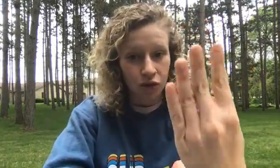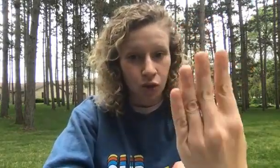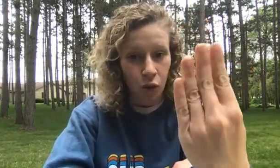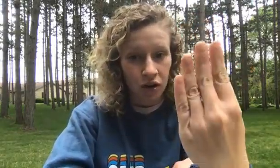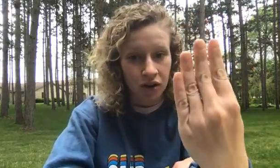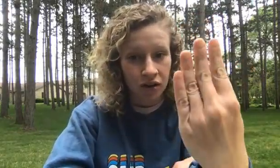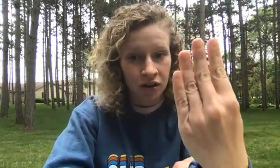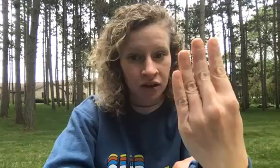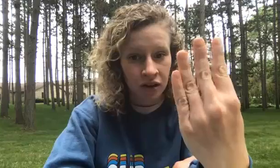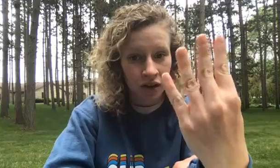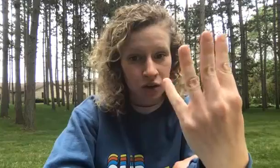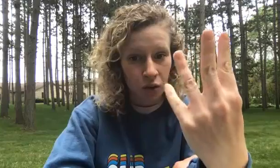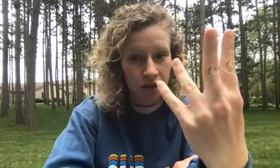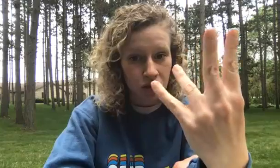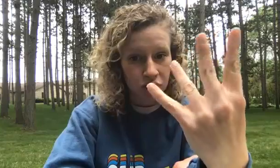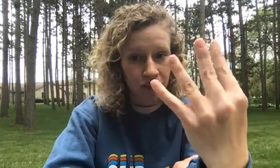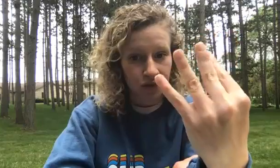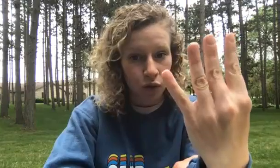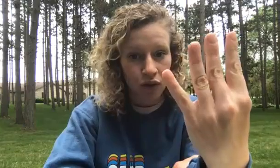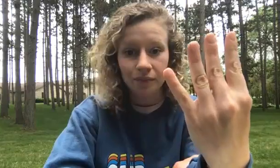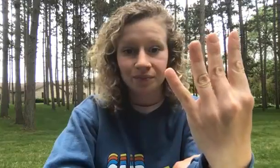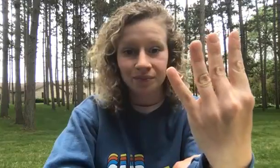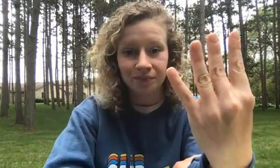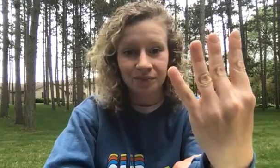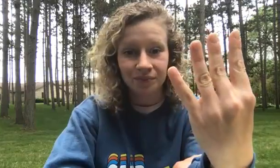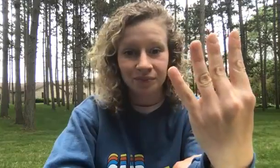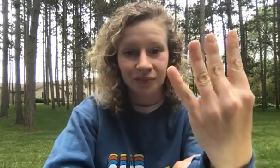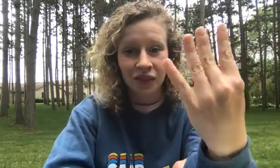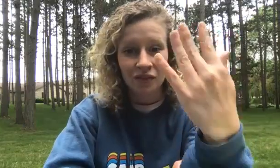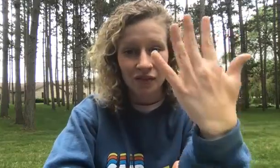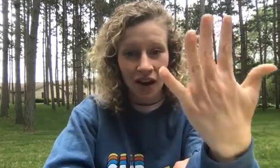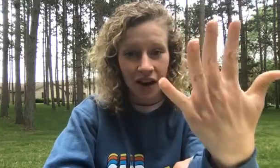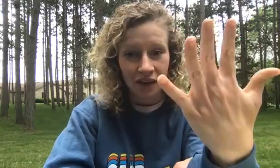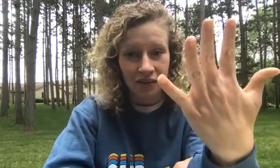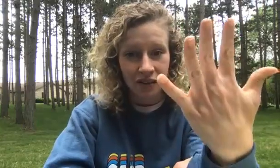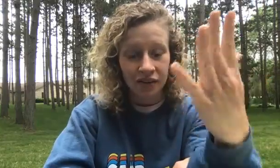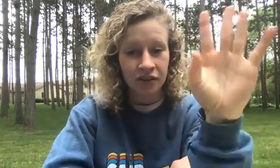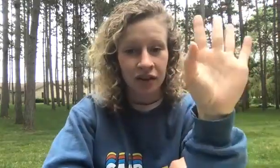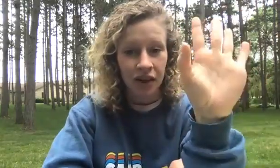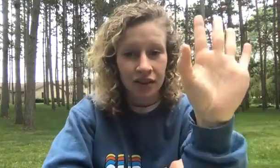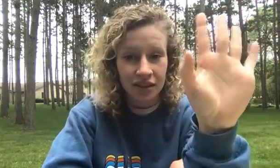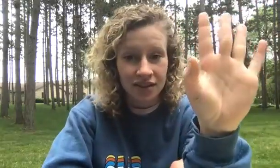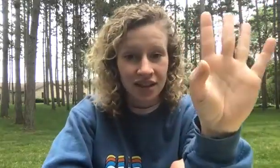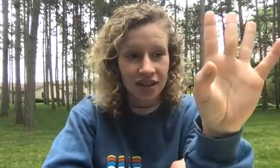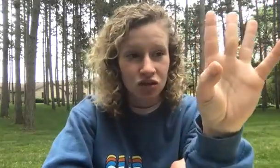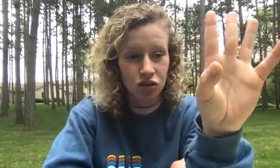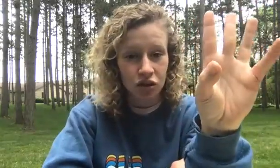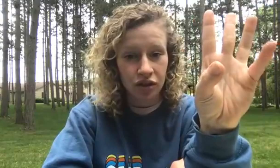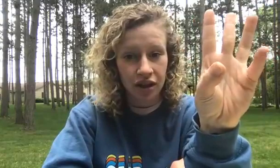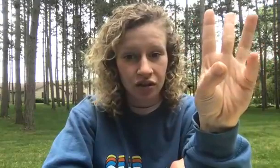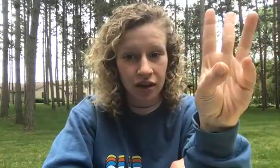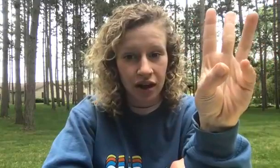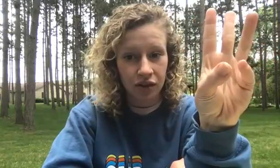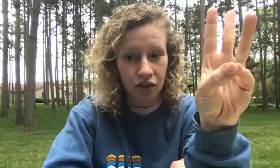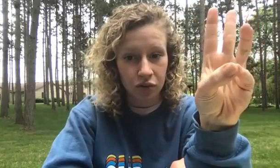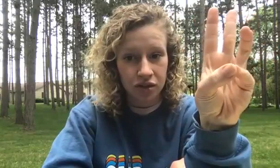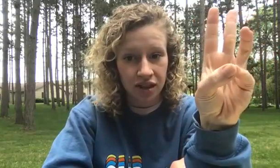4 as 1, 2, 3, 4. 5, and then 6, you turn your hand around. You go